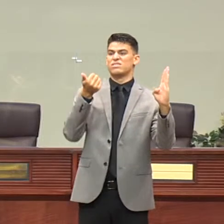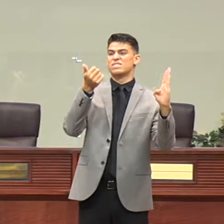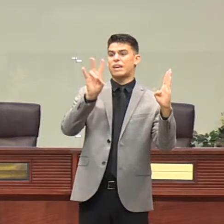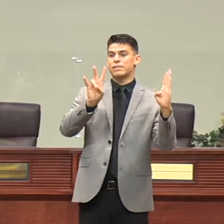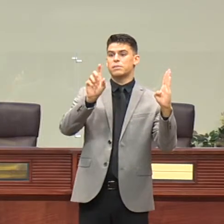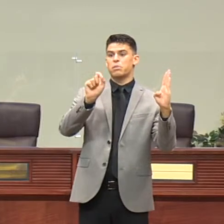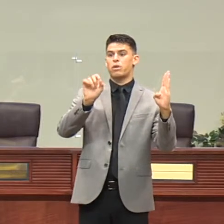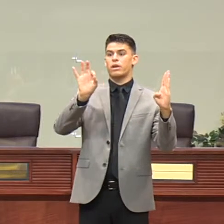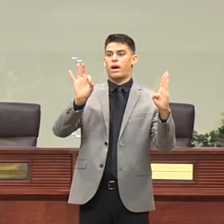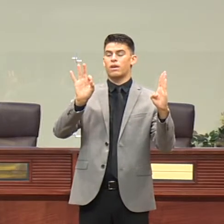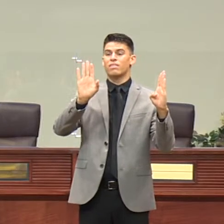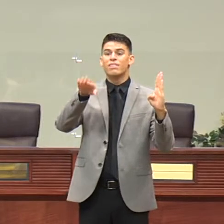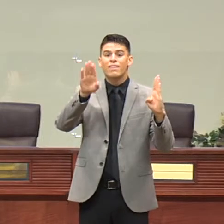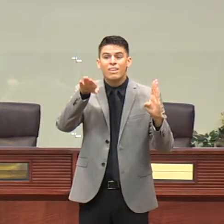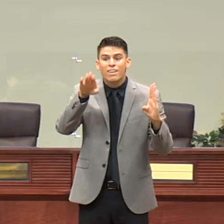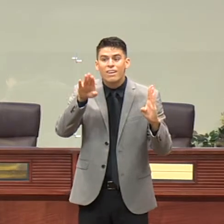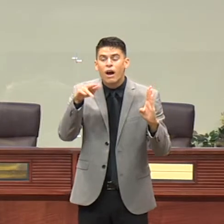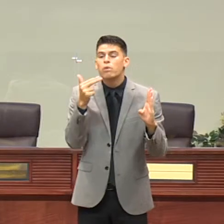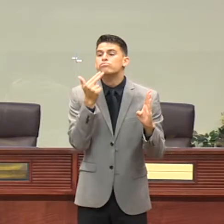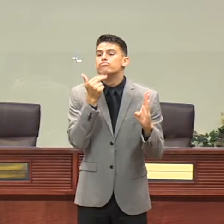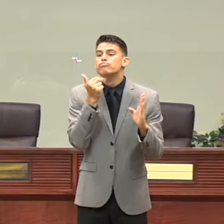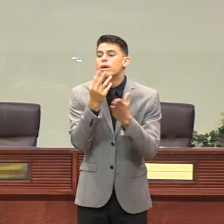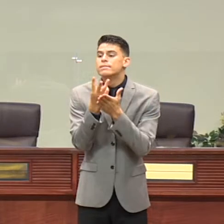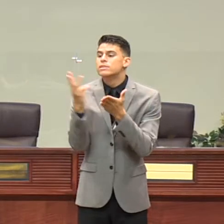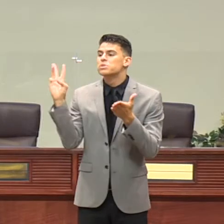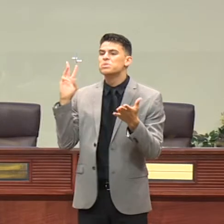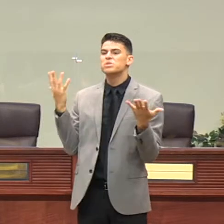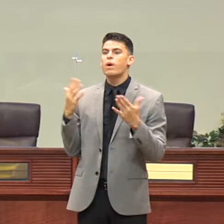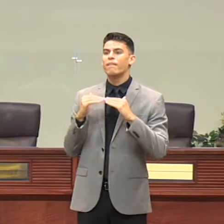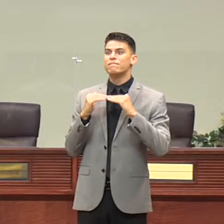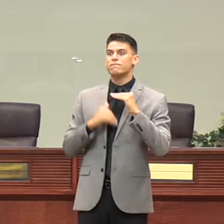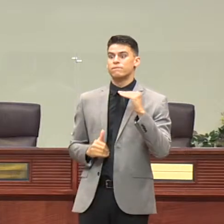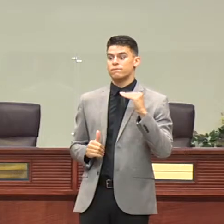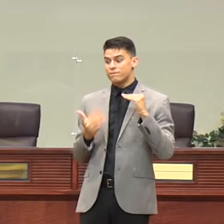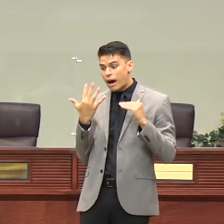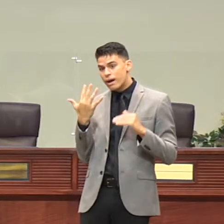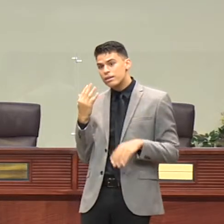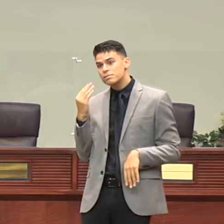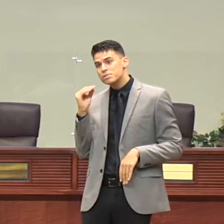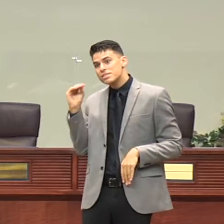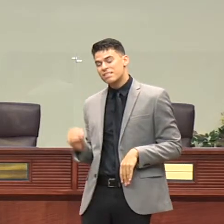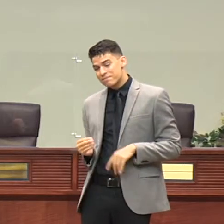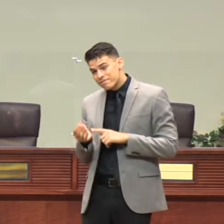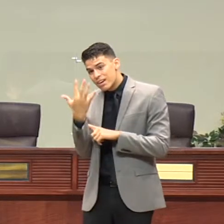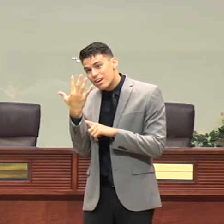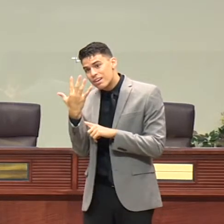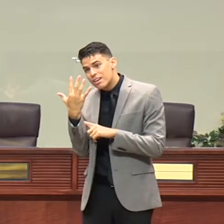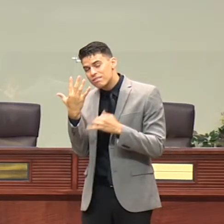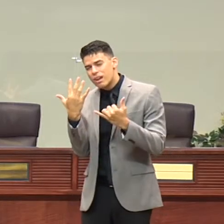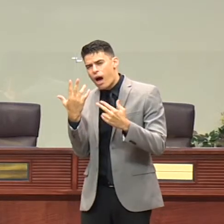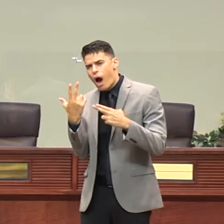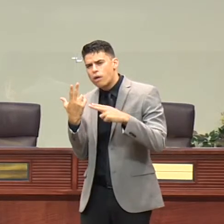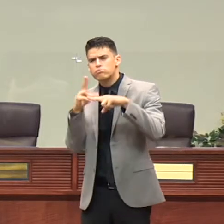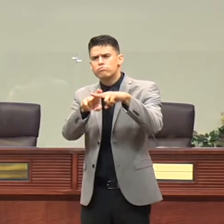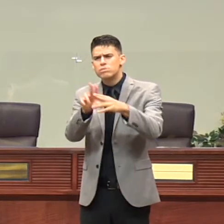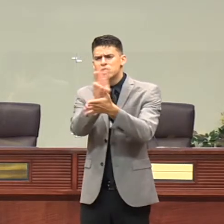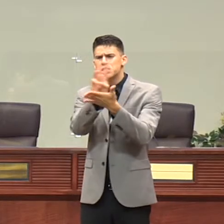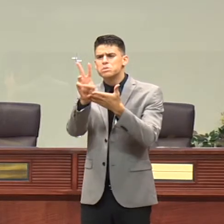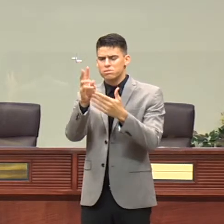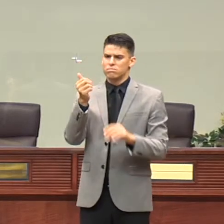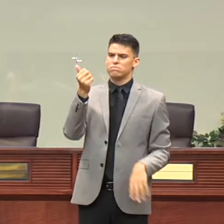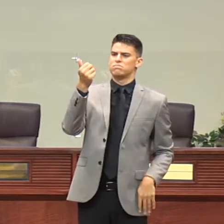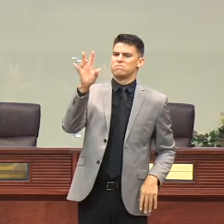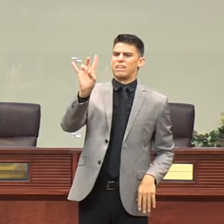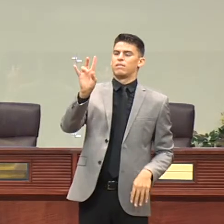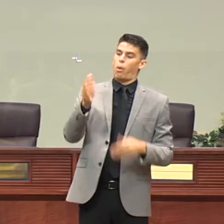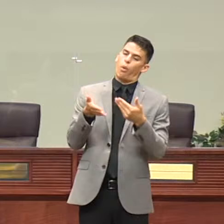Only 6 weeks ago, that was below 5%. This is the speed in which we have transmission in our